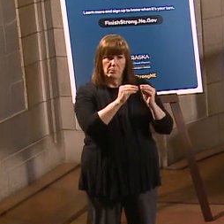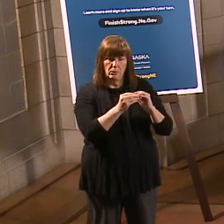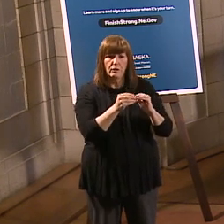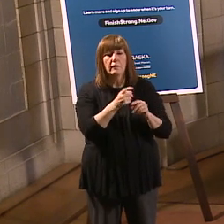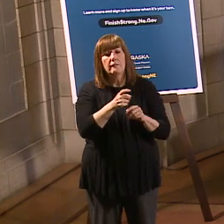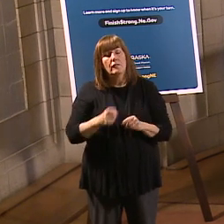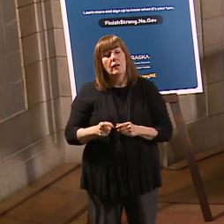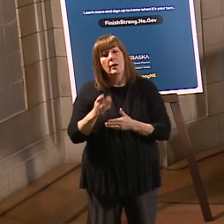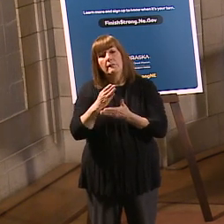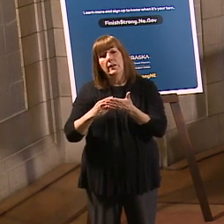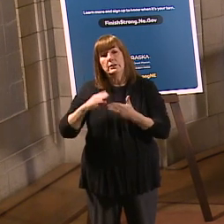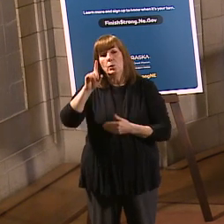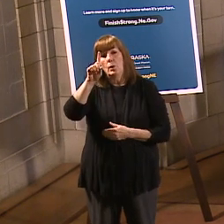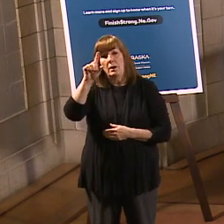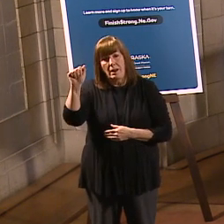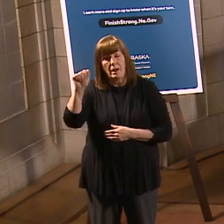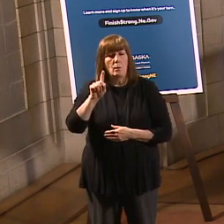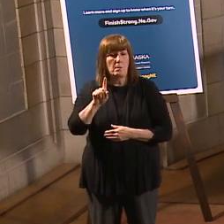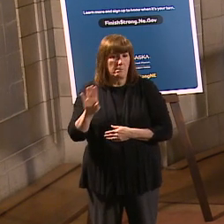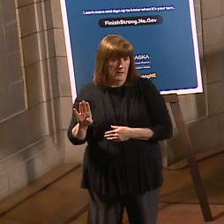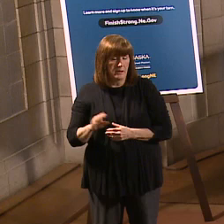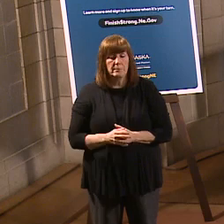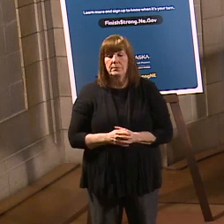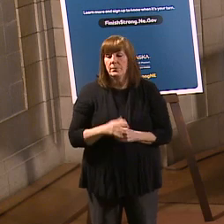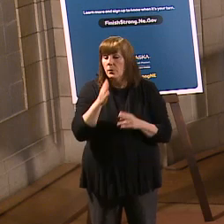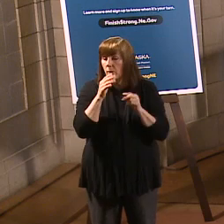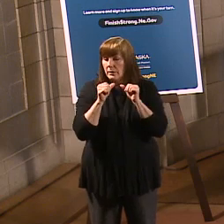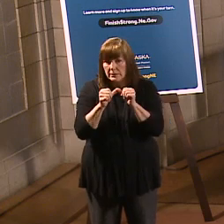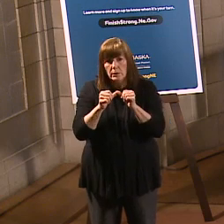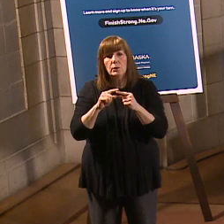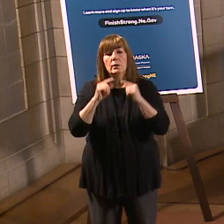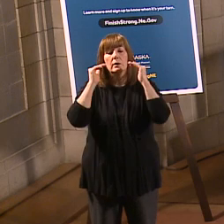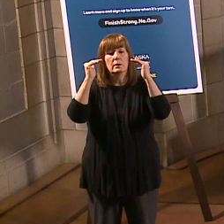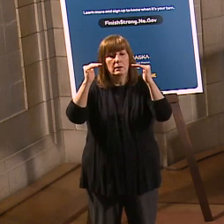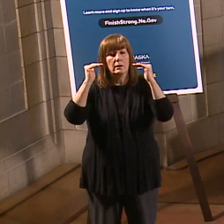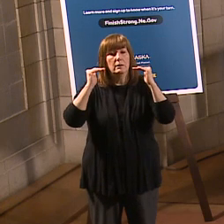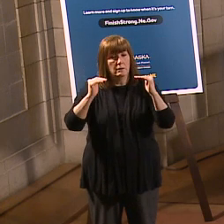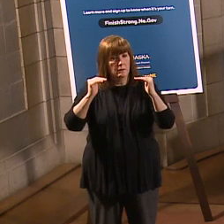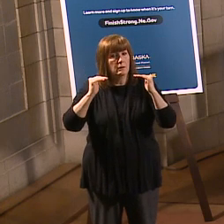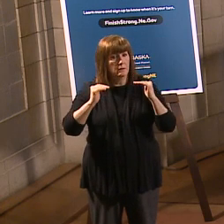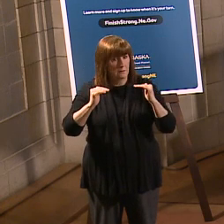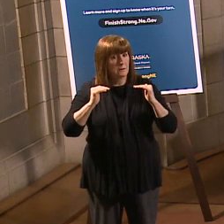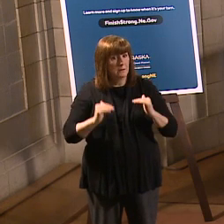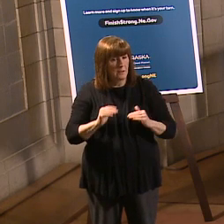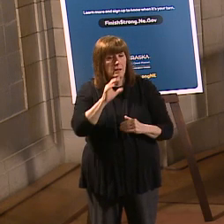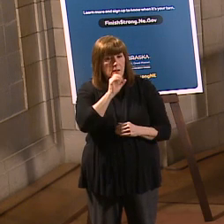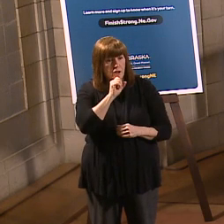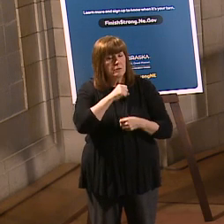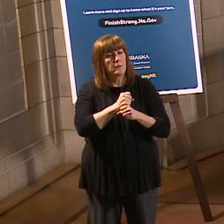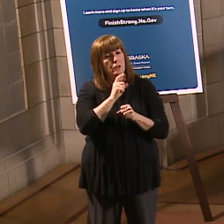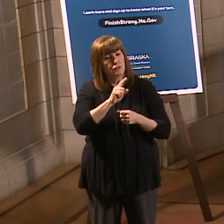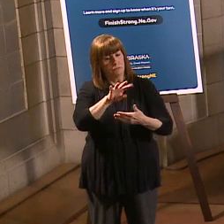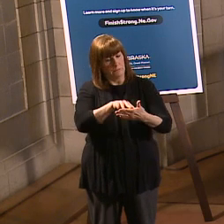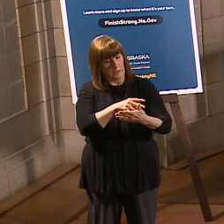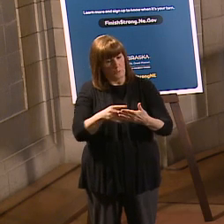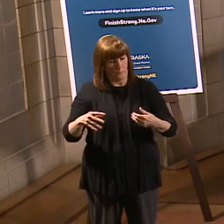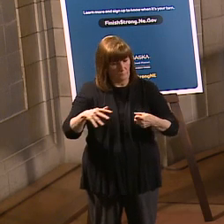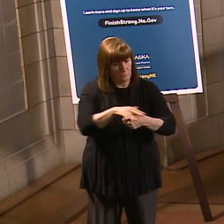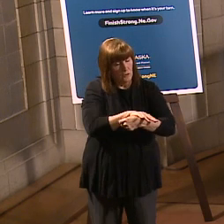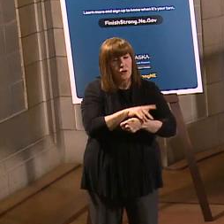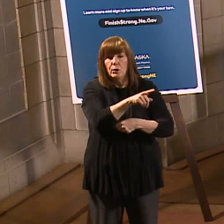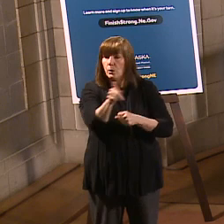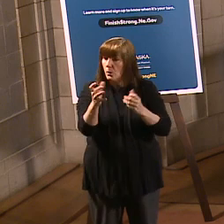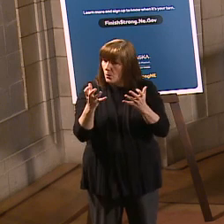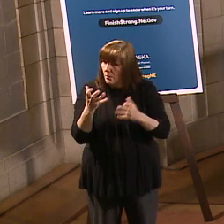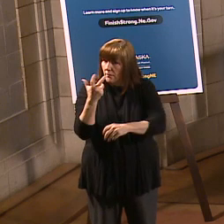phase 1A and 1B groups. We will continue to lower the age to ensure all the schedules are full. So anyone who wants to get vaccinated